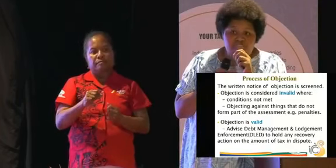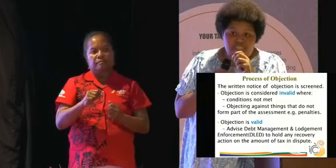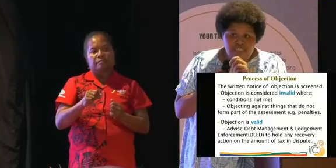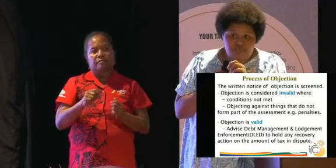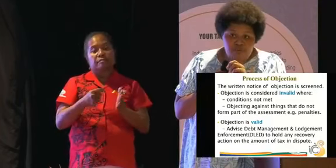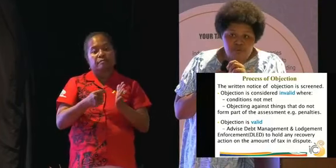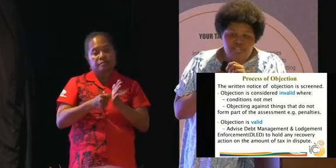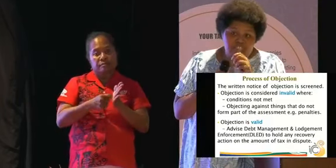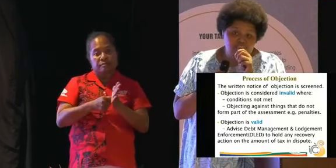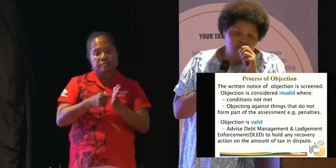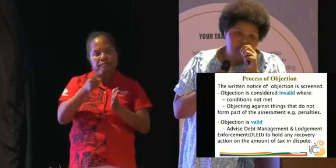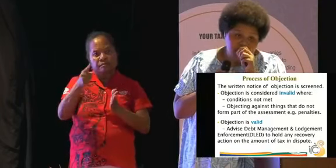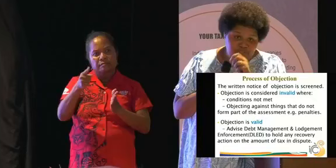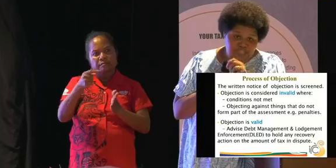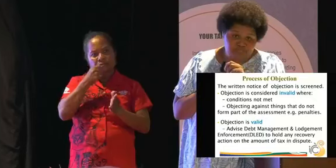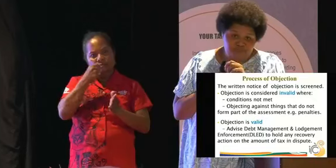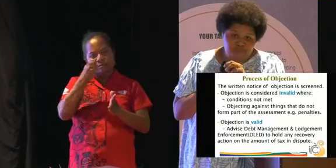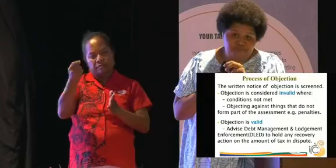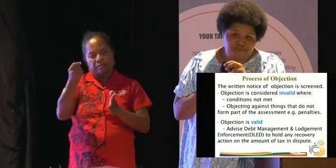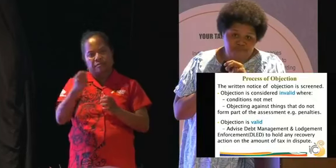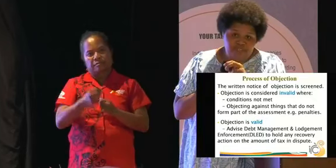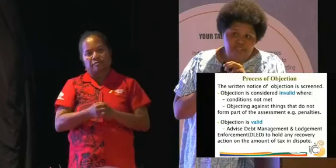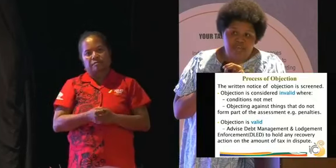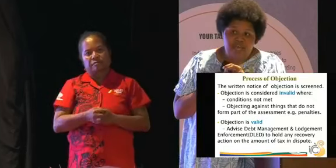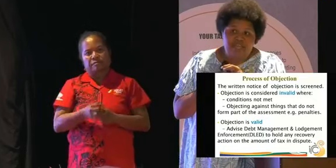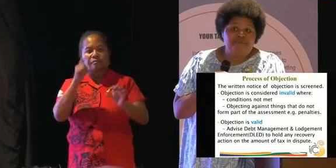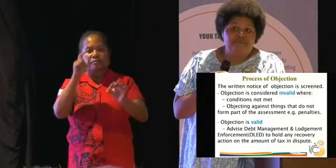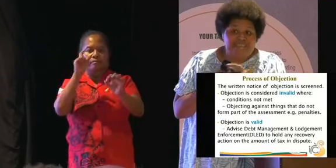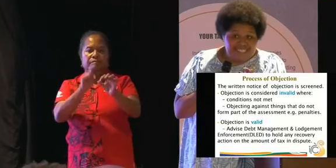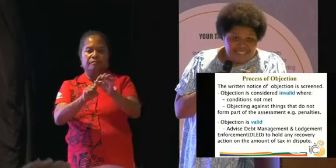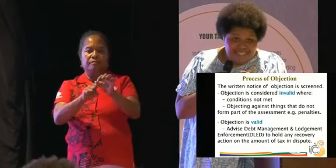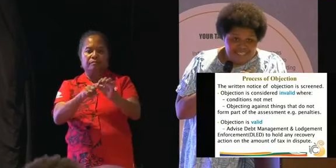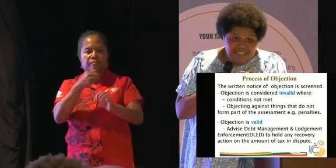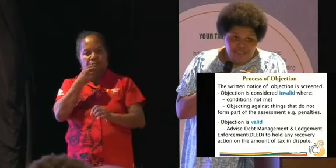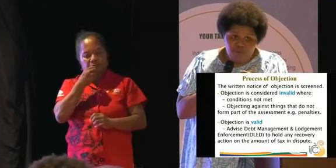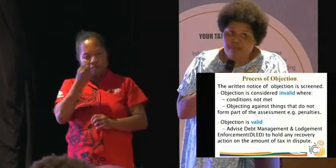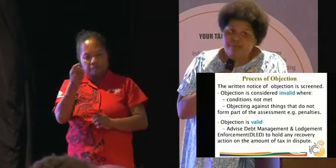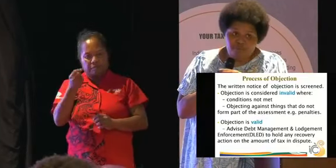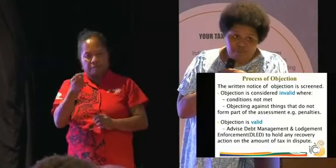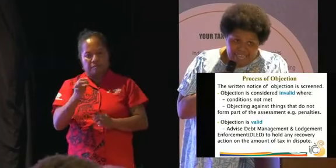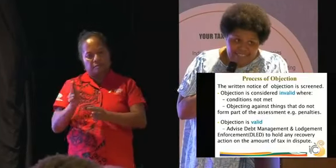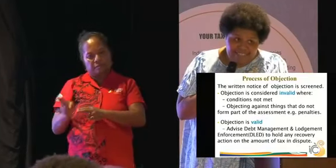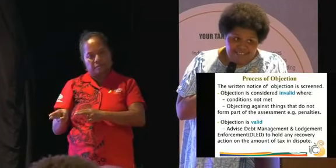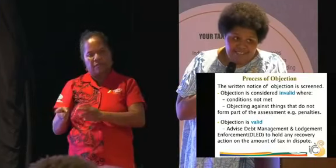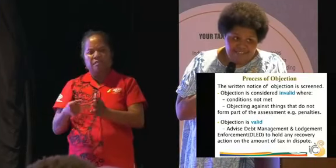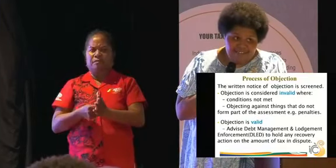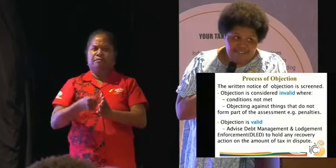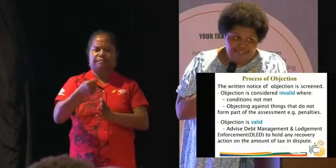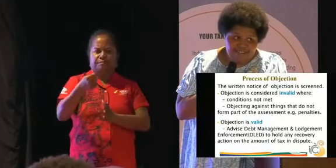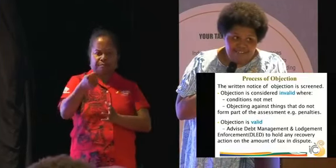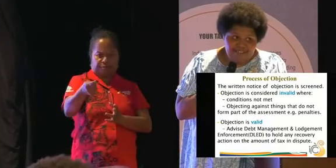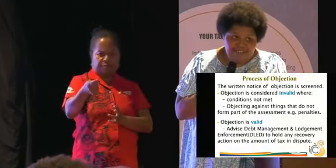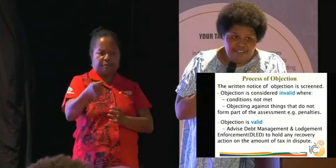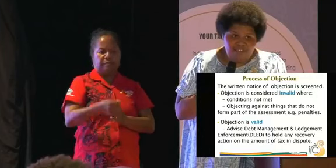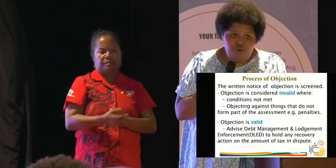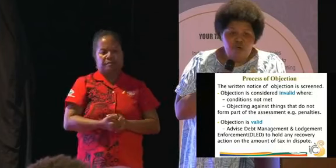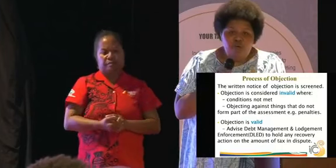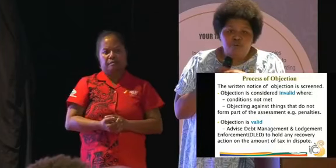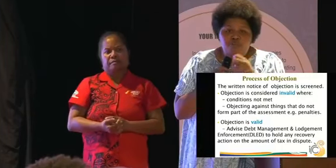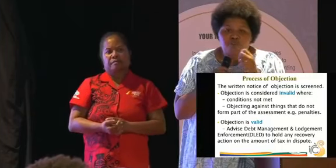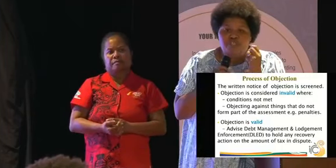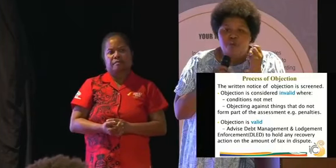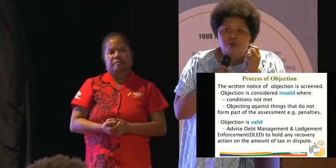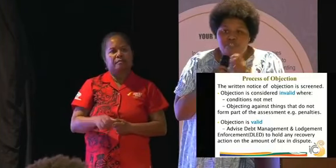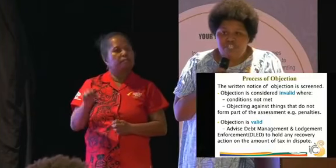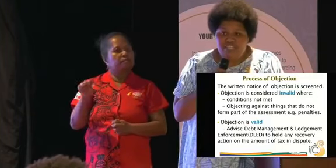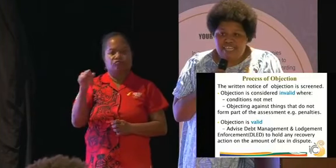have objected to, that you are disputing to. The rest, you have to pay it. So